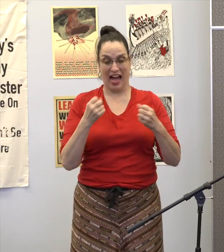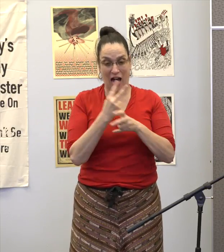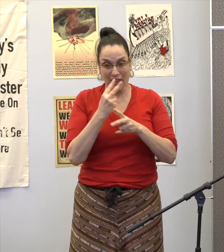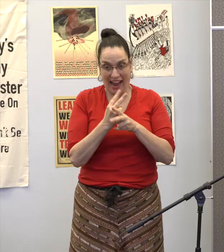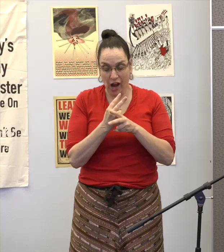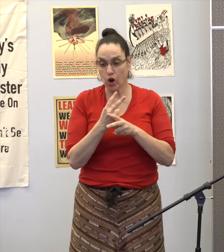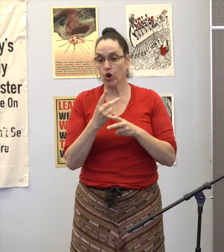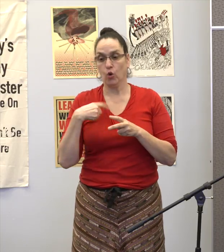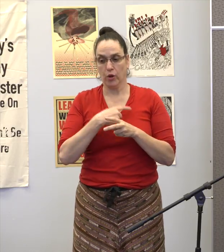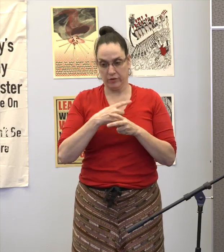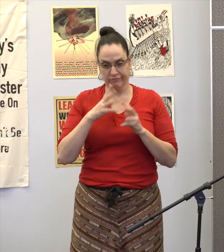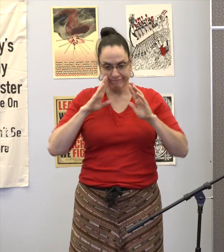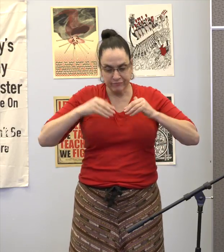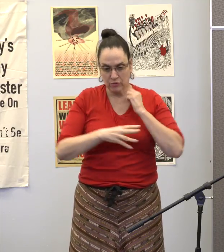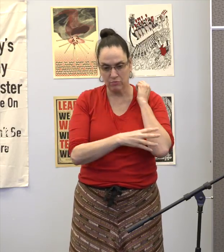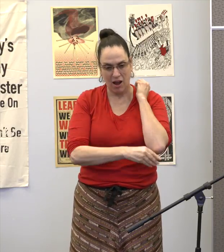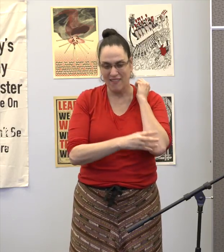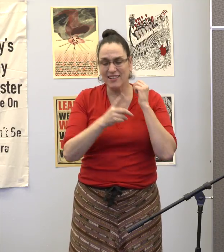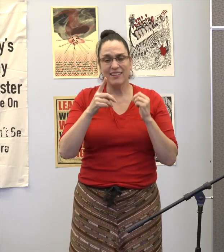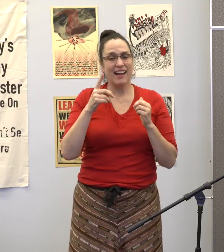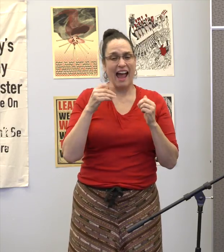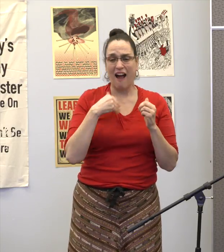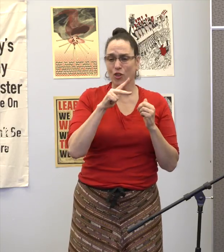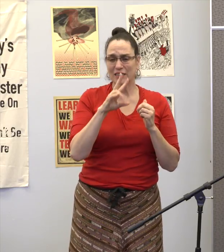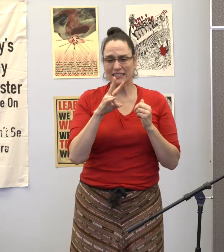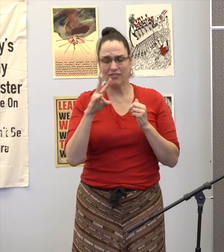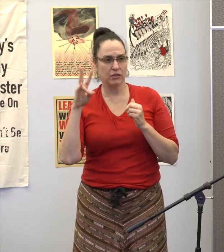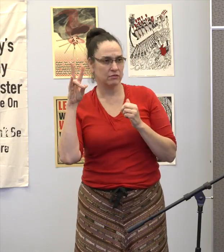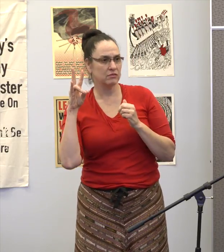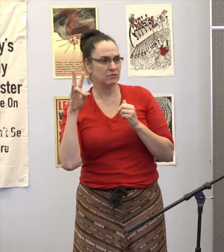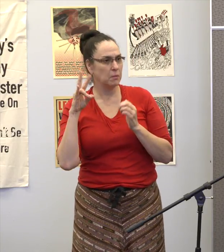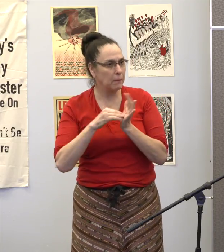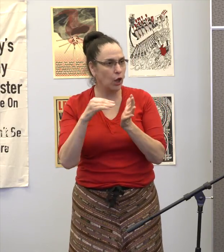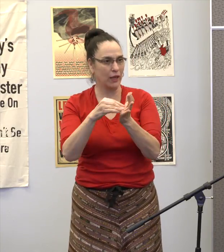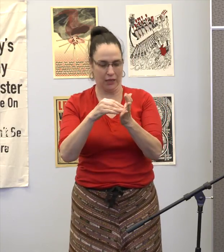about 37 million people not having health care, even with the Affordable Care Act.